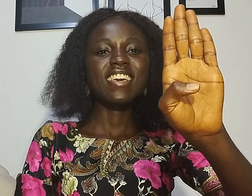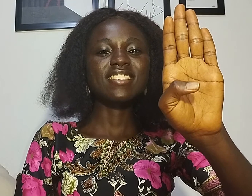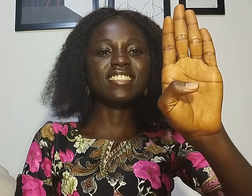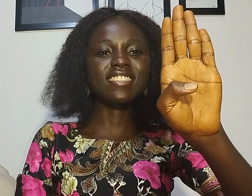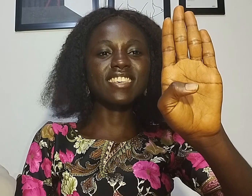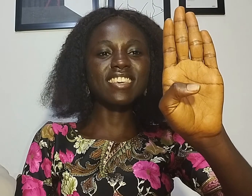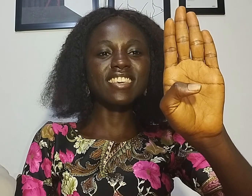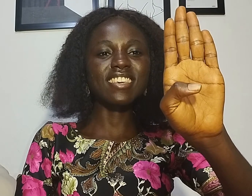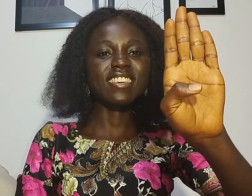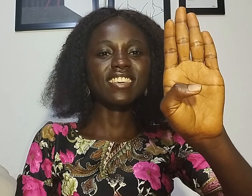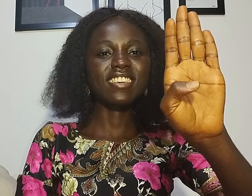C,